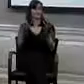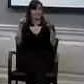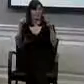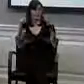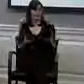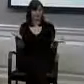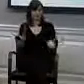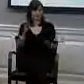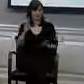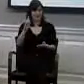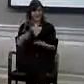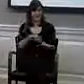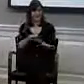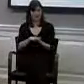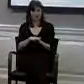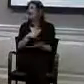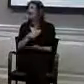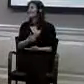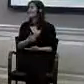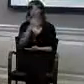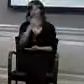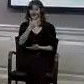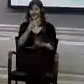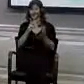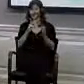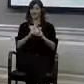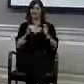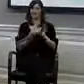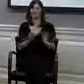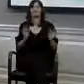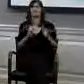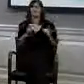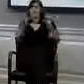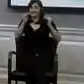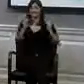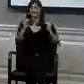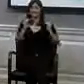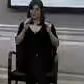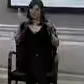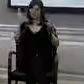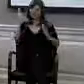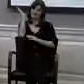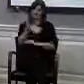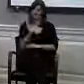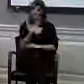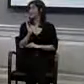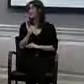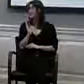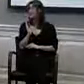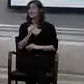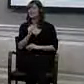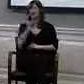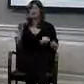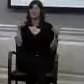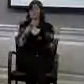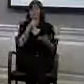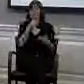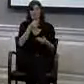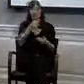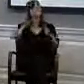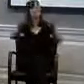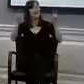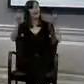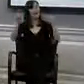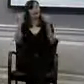three speakers, two very distinguished speakers, I will introduce shortly. But the title of this event is Teaching for Social